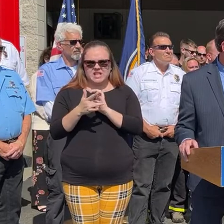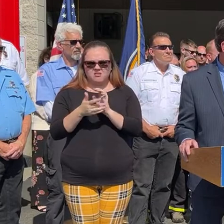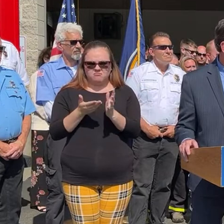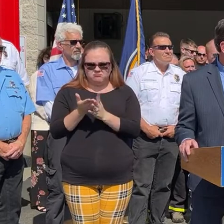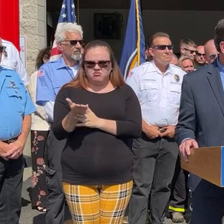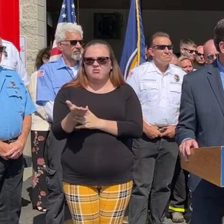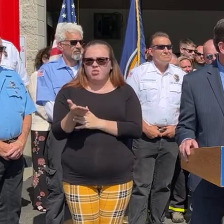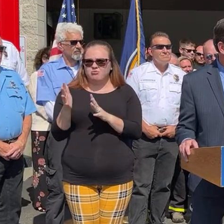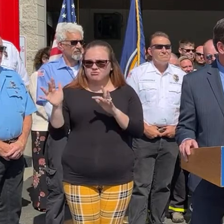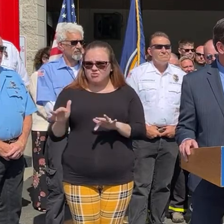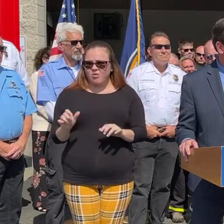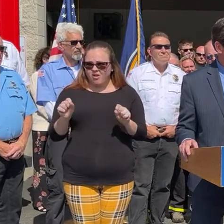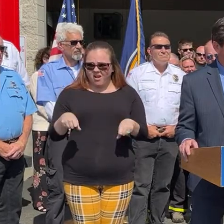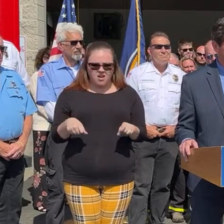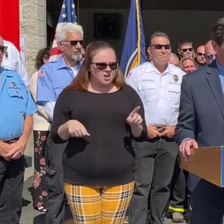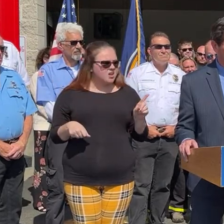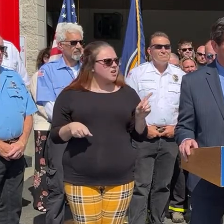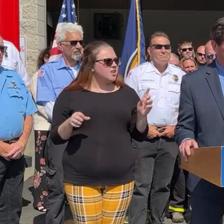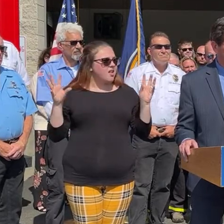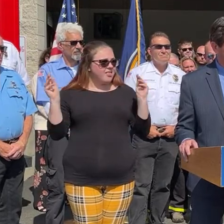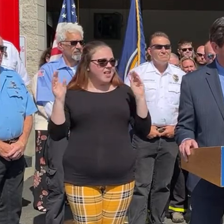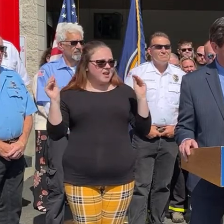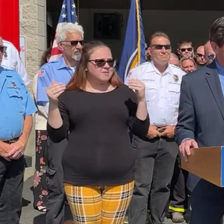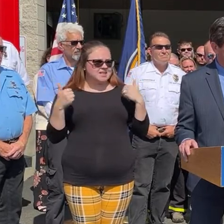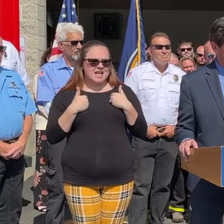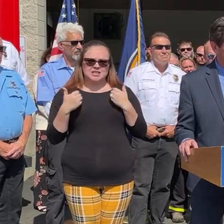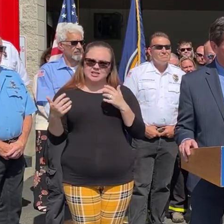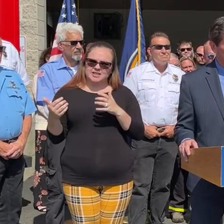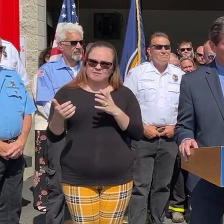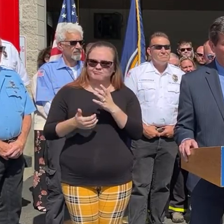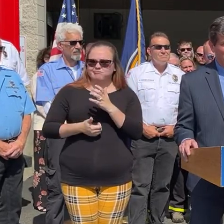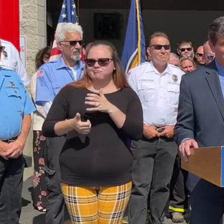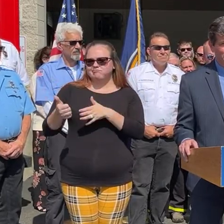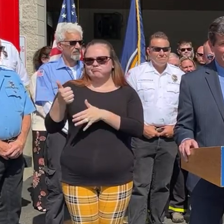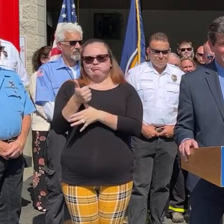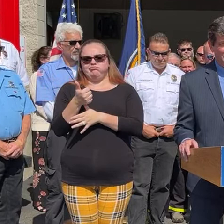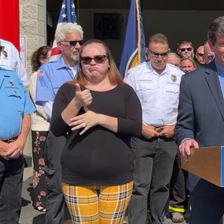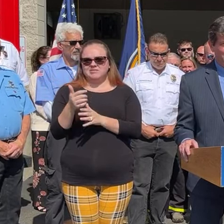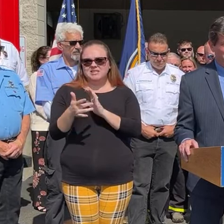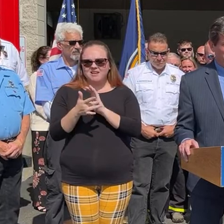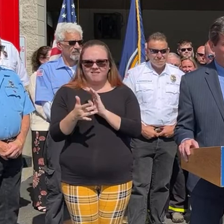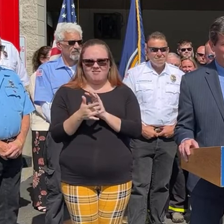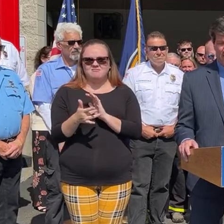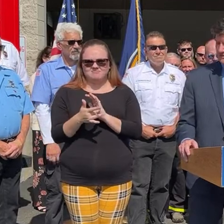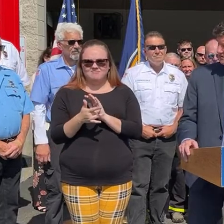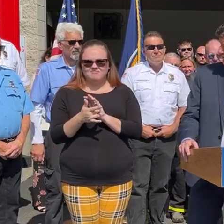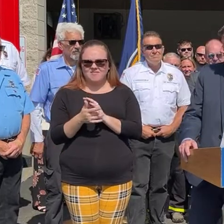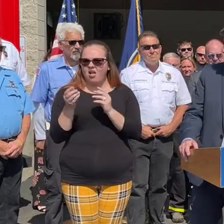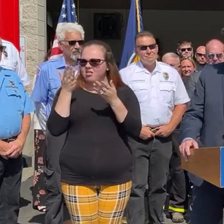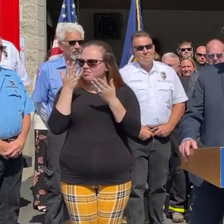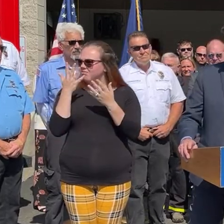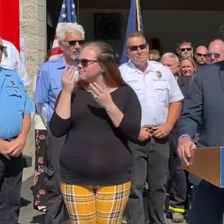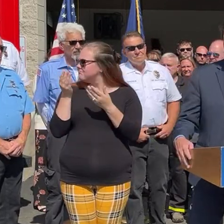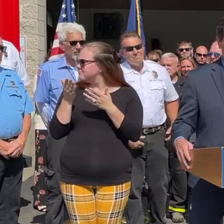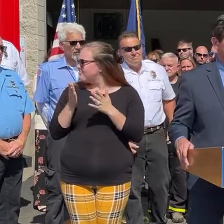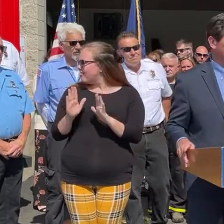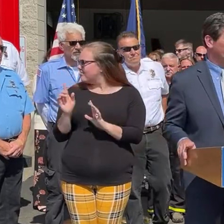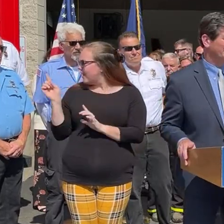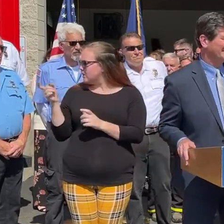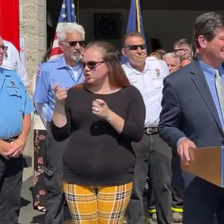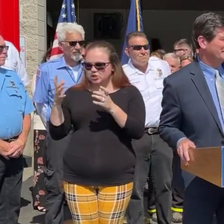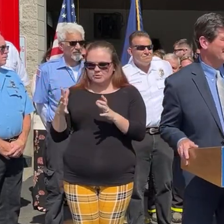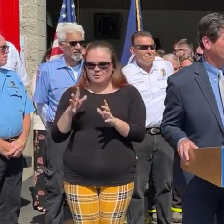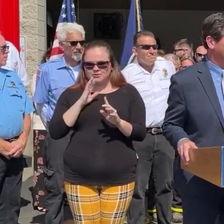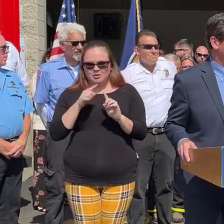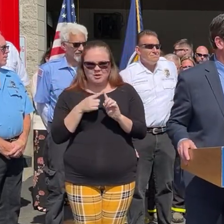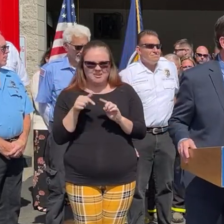that? Well, the ambulance is equipped with the latest technology. I'll leave it up to the supervisor or the other supervisors to talk about what